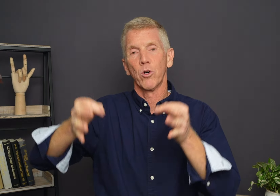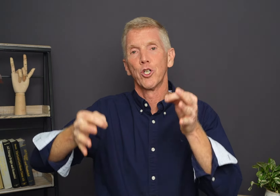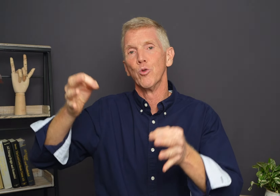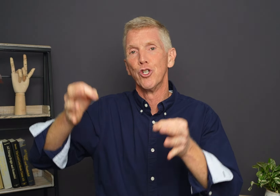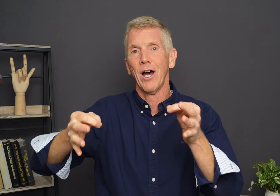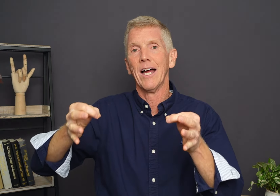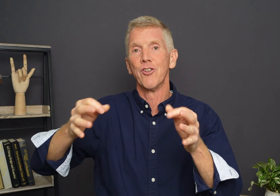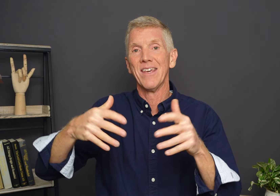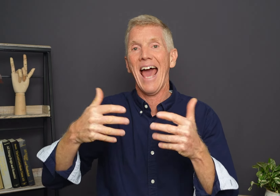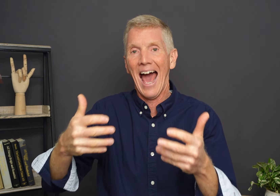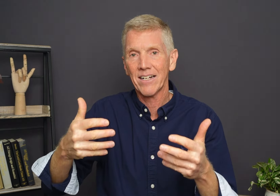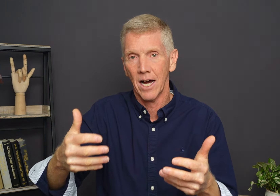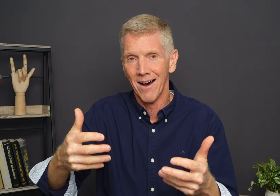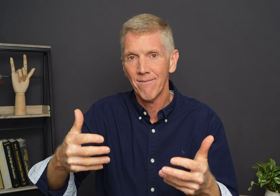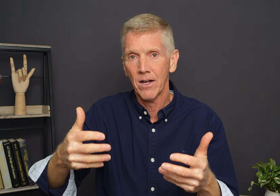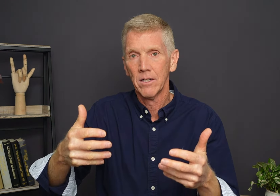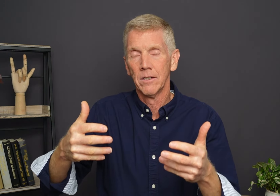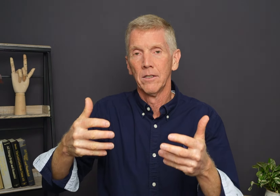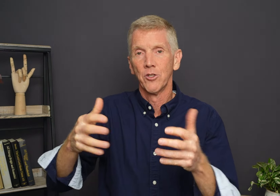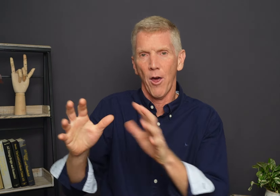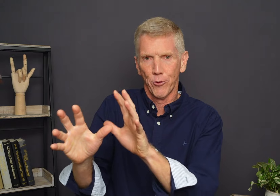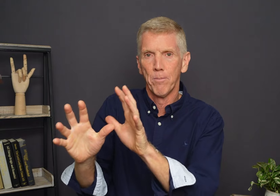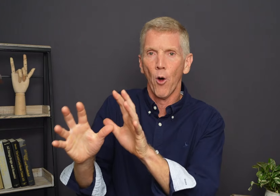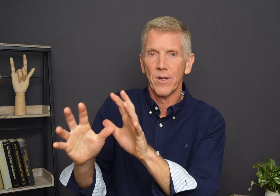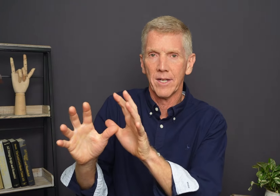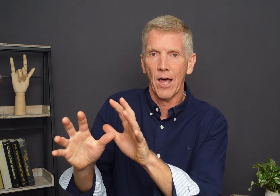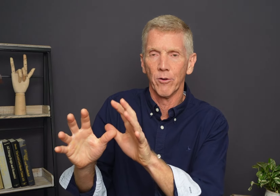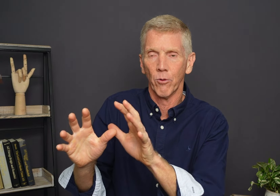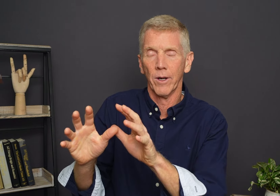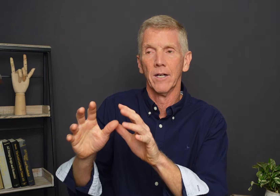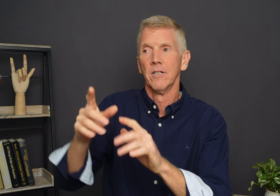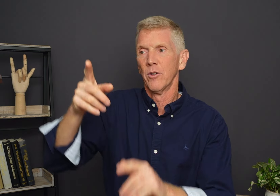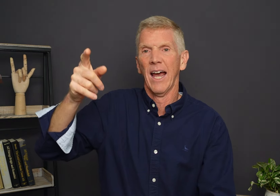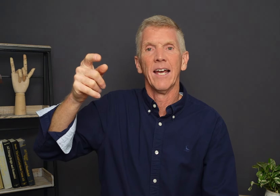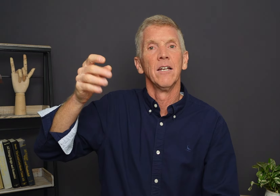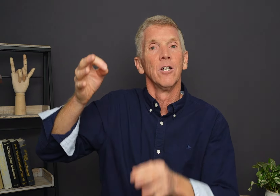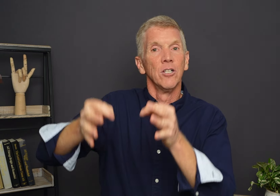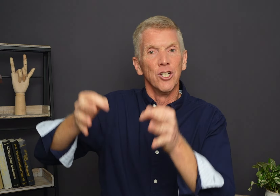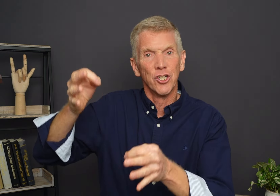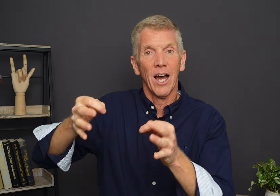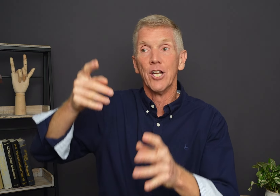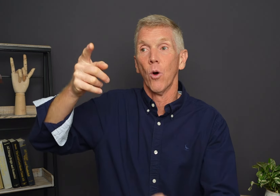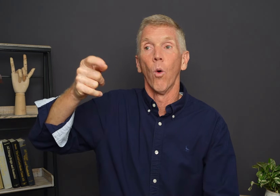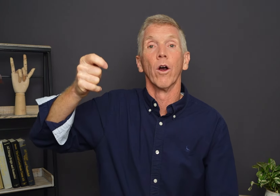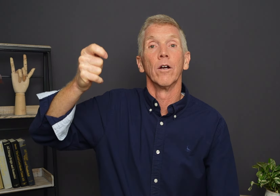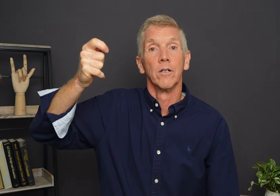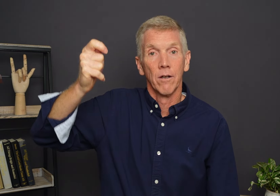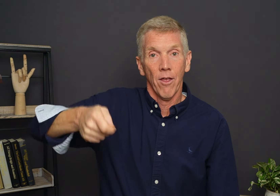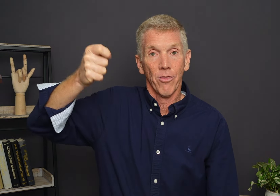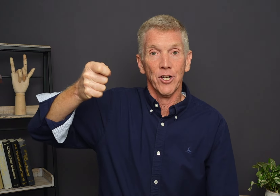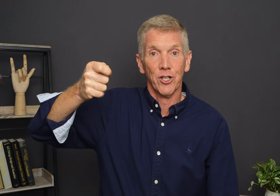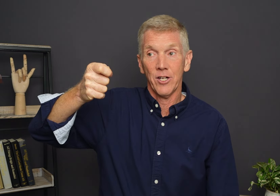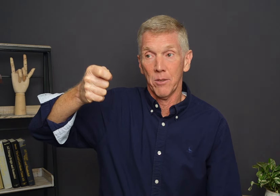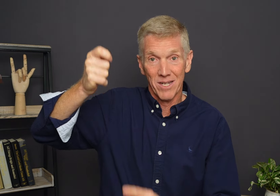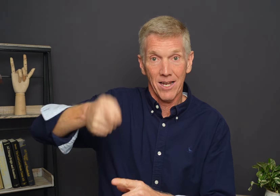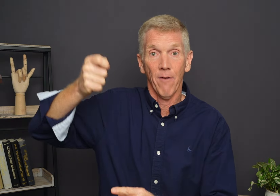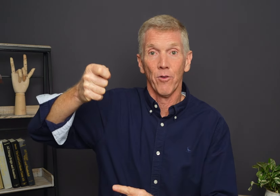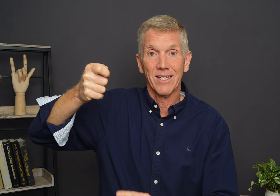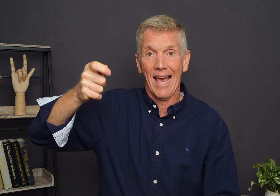to judge the act of. So I threw both in together for you. Okay, judge or the judge himself with his